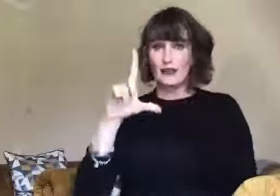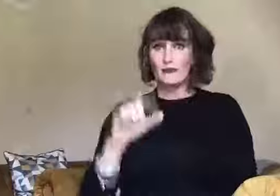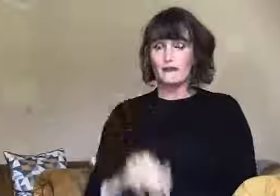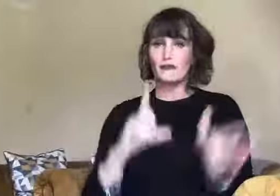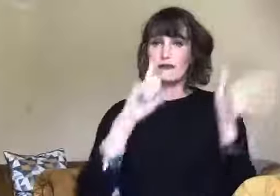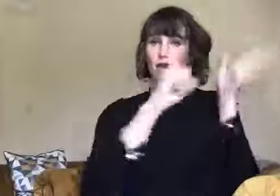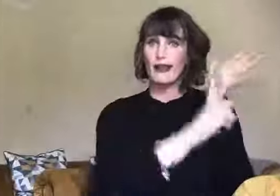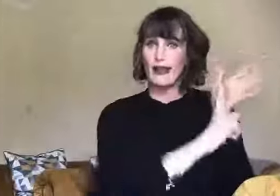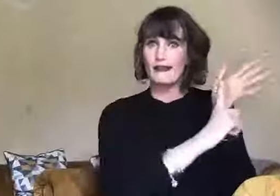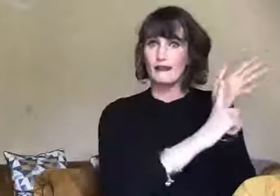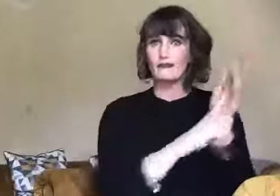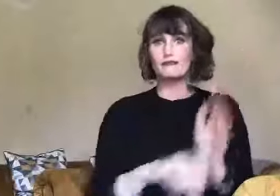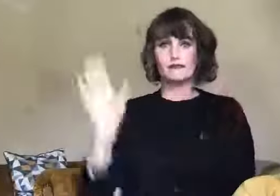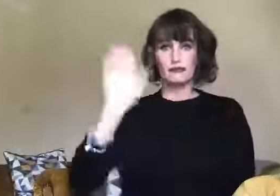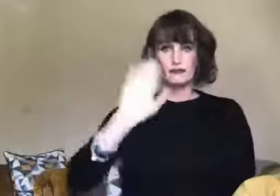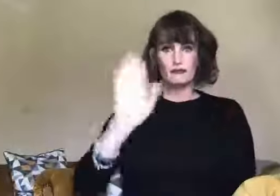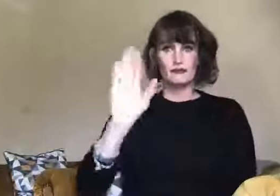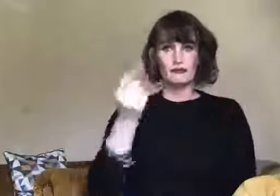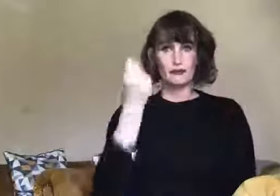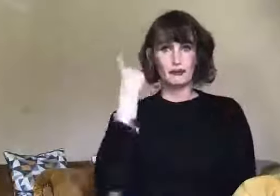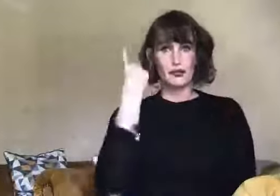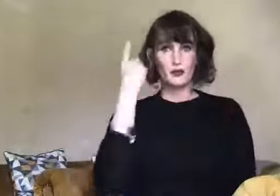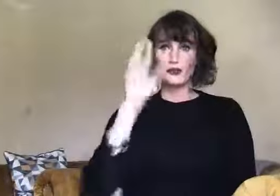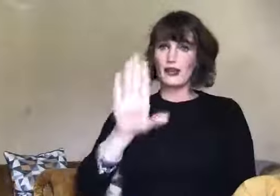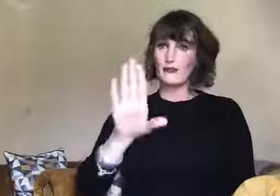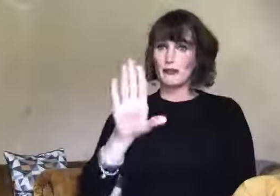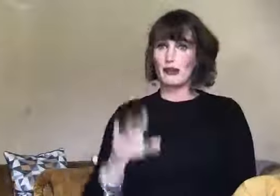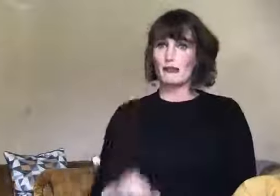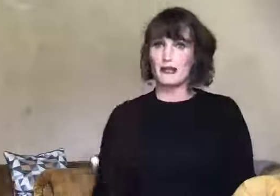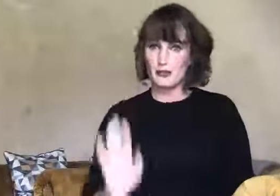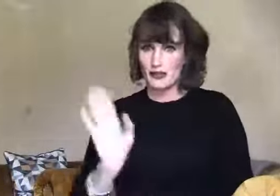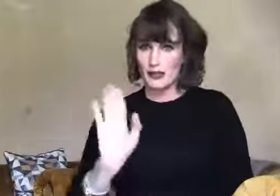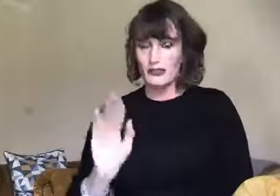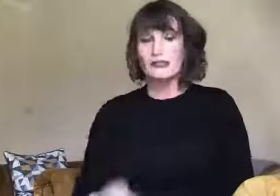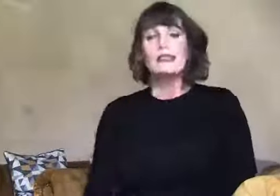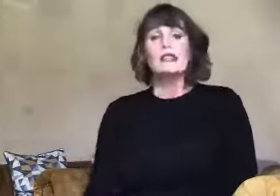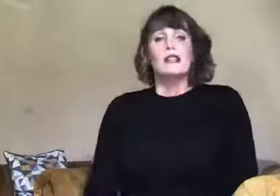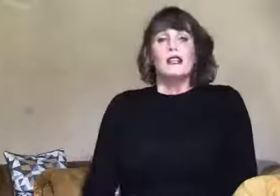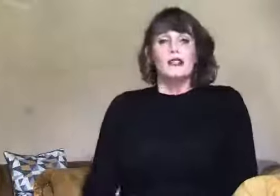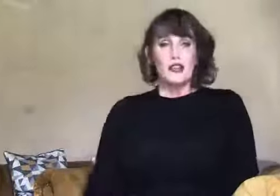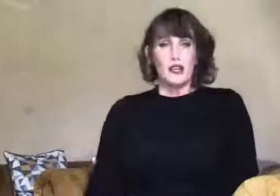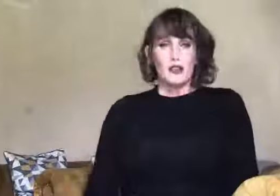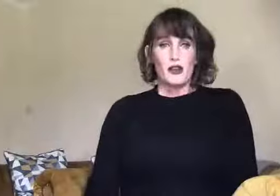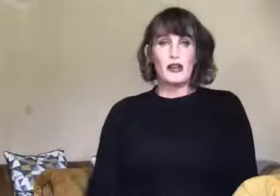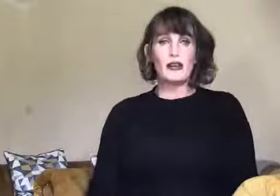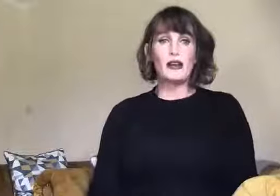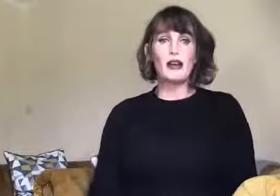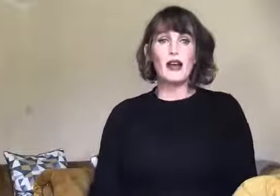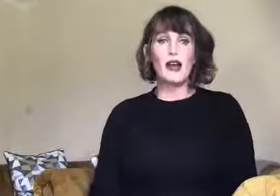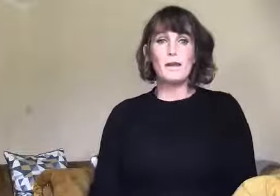BSL. L. Ignore that was bad of me, sorry. So